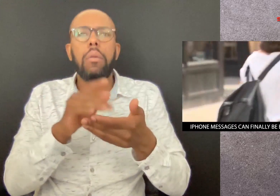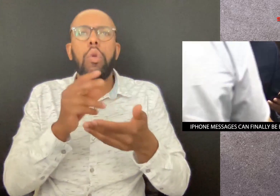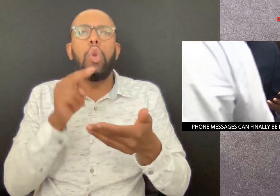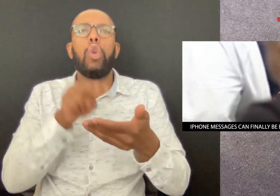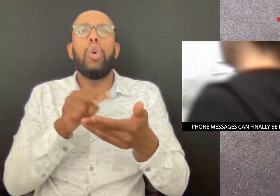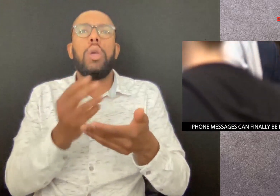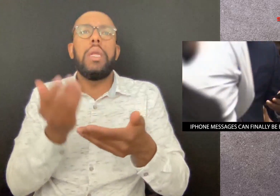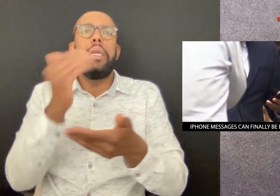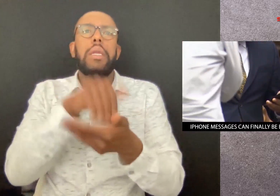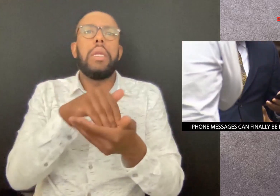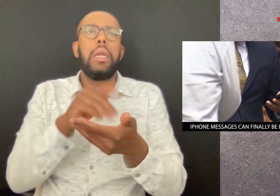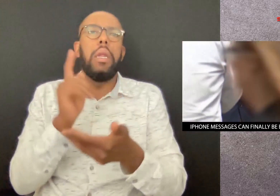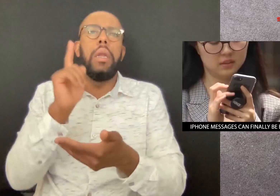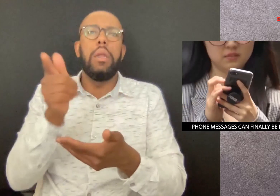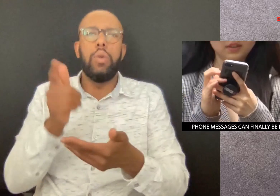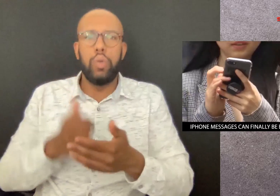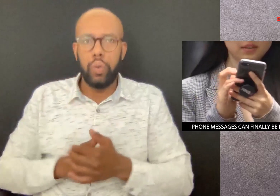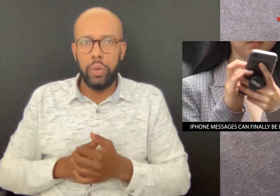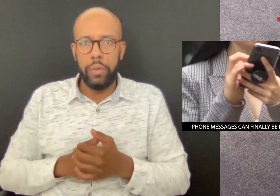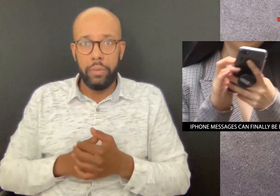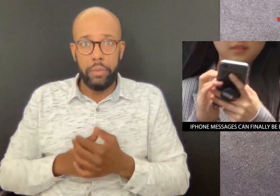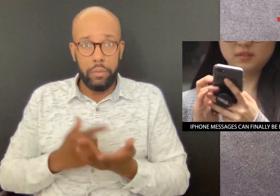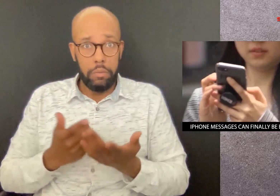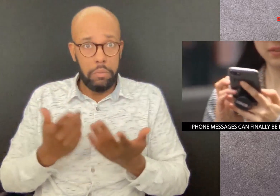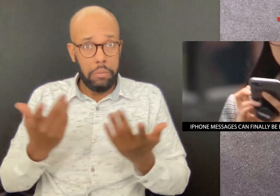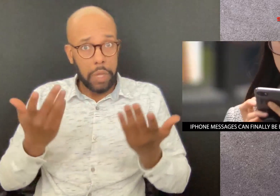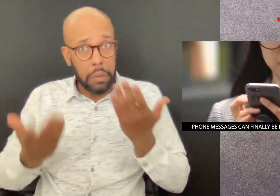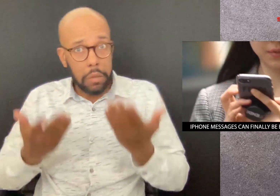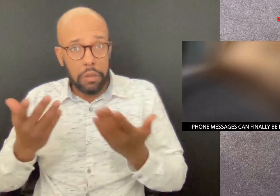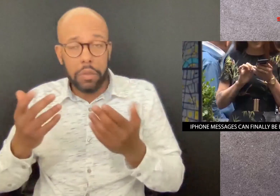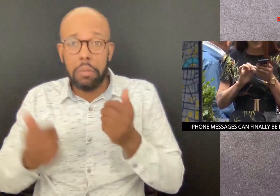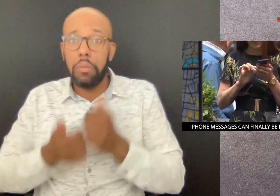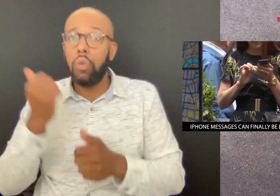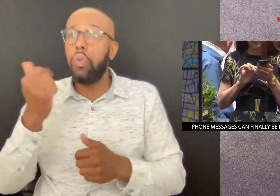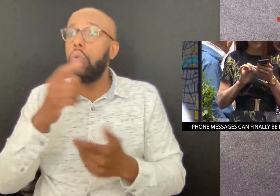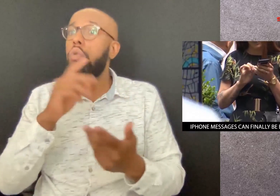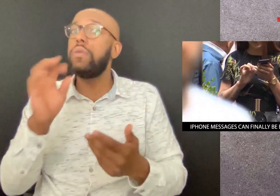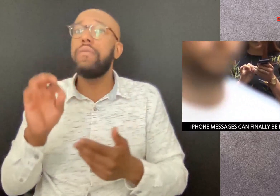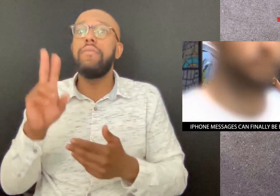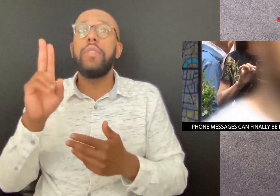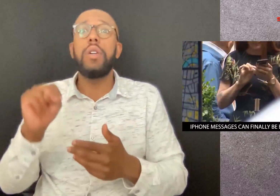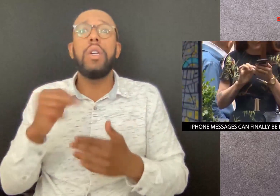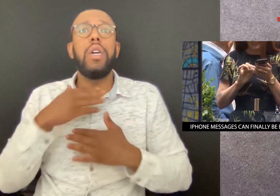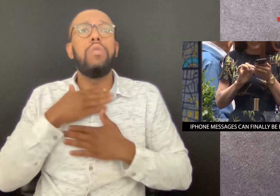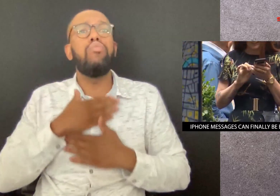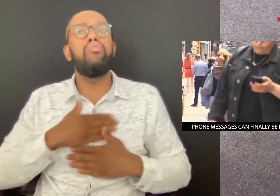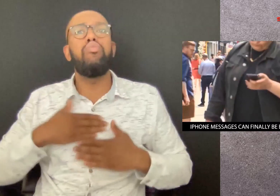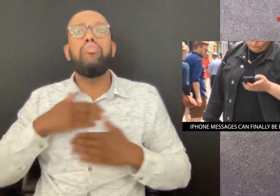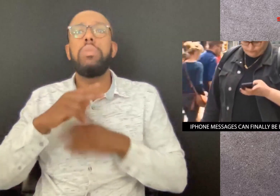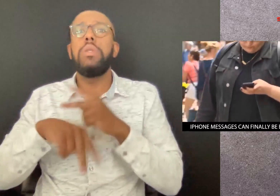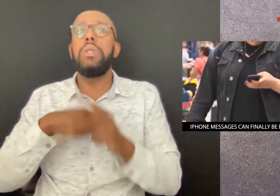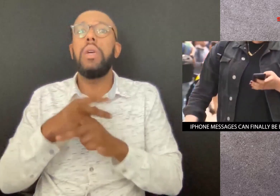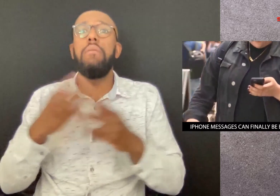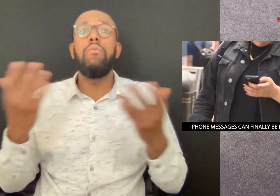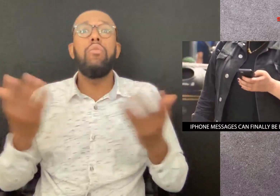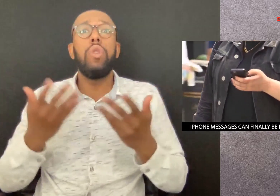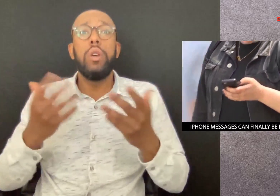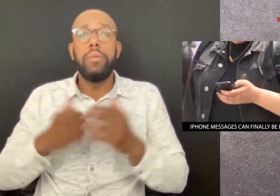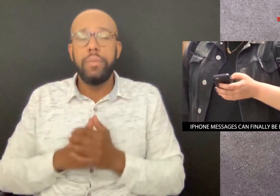and the ability to mark i messages as unread if you want to come back to them later but perhaps the most fun new feature of all